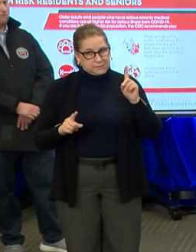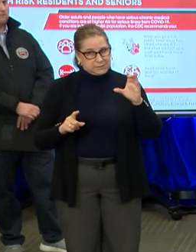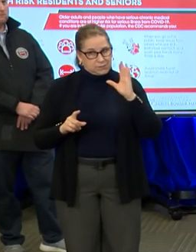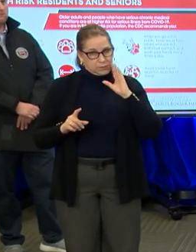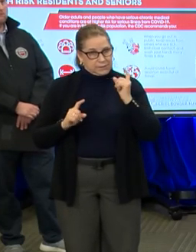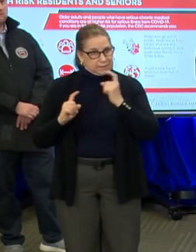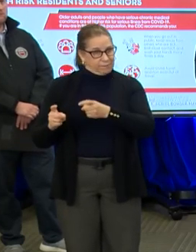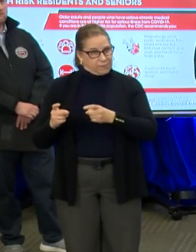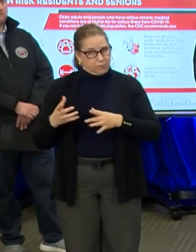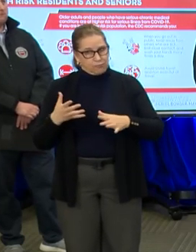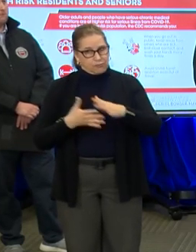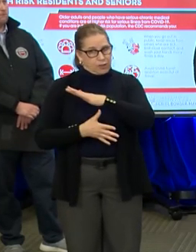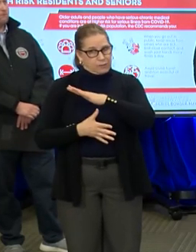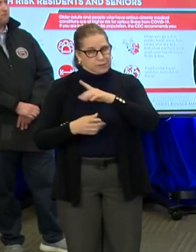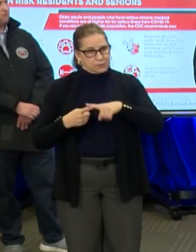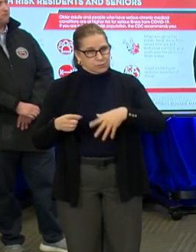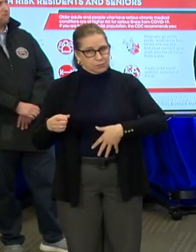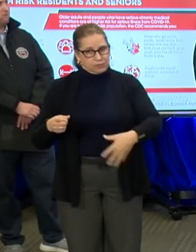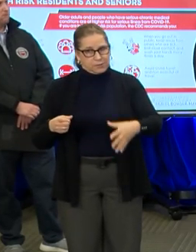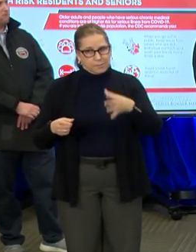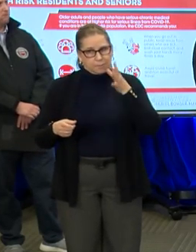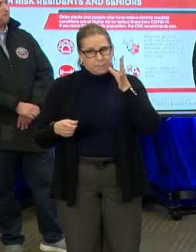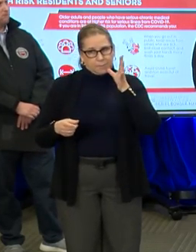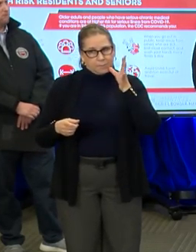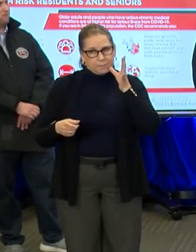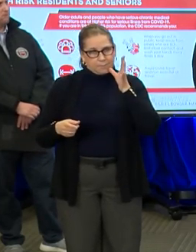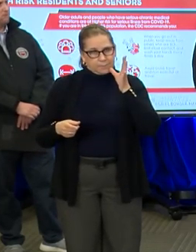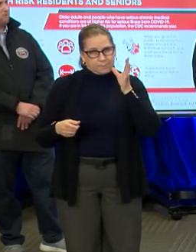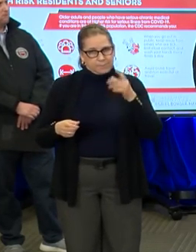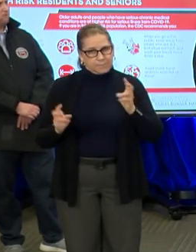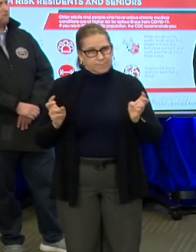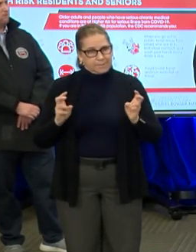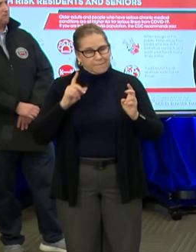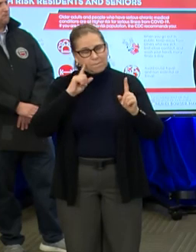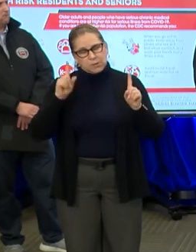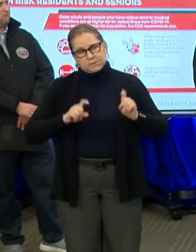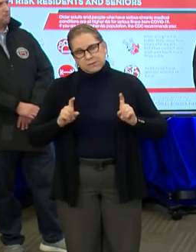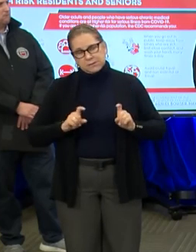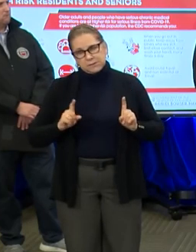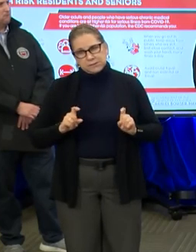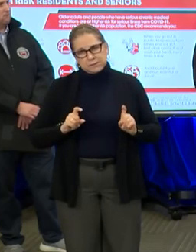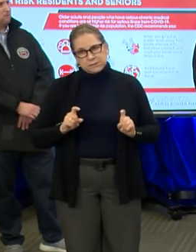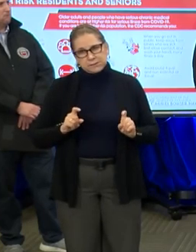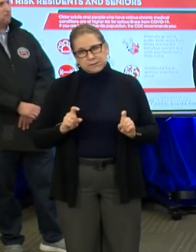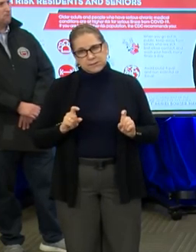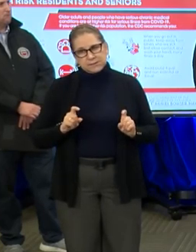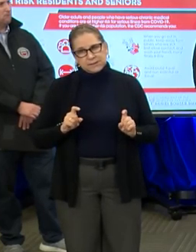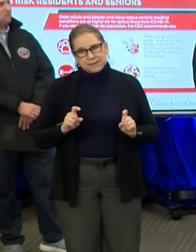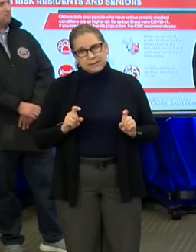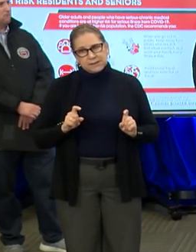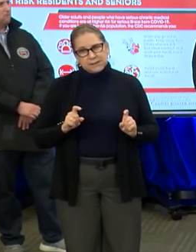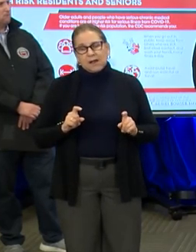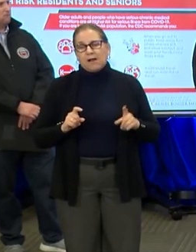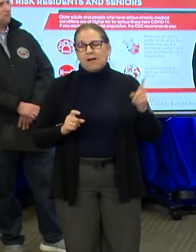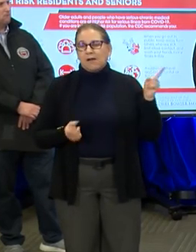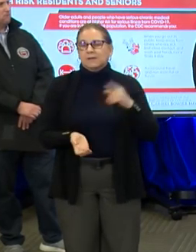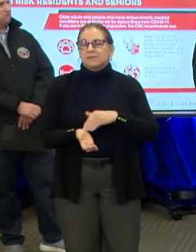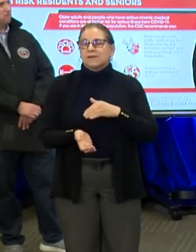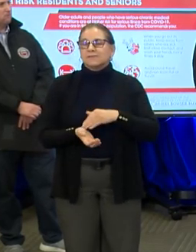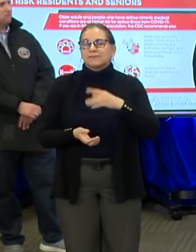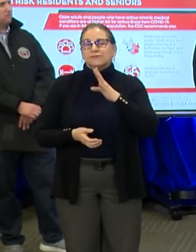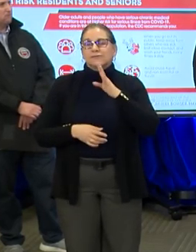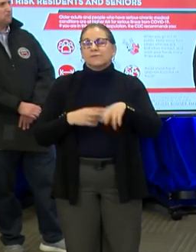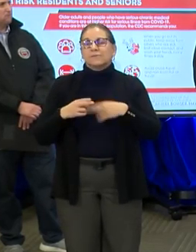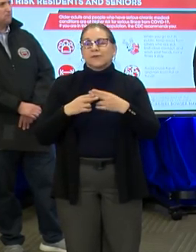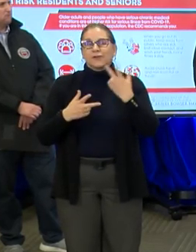priority relating to testing. I think that the doctor's remarks about priority groups